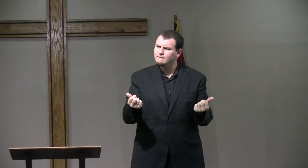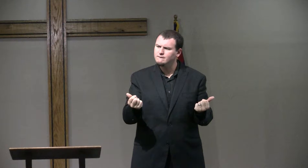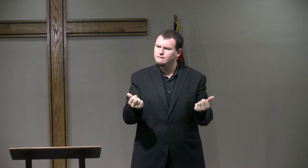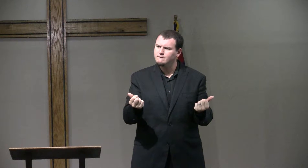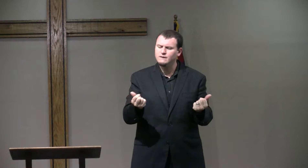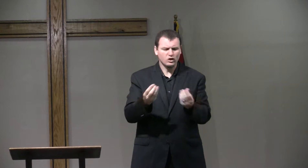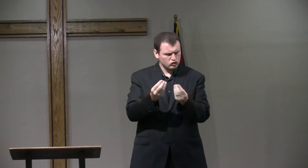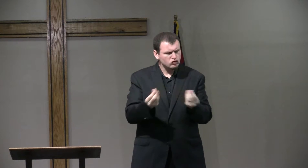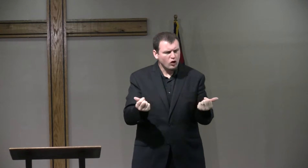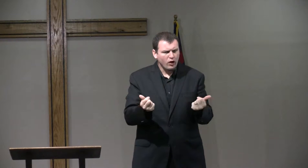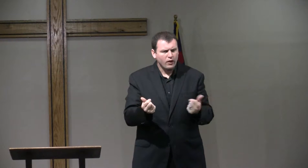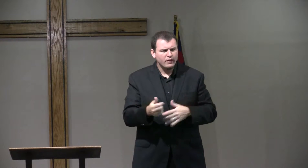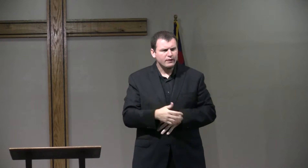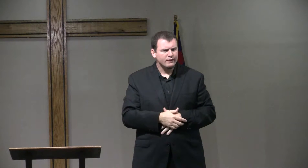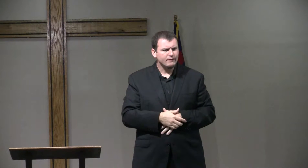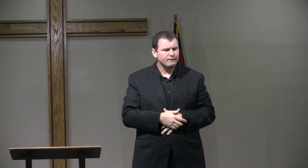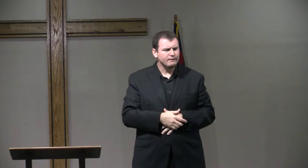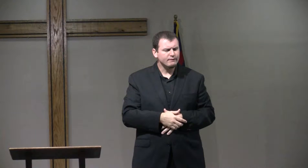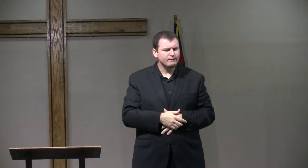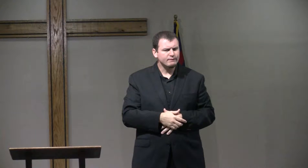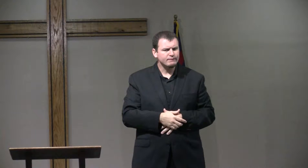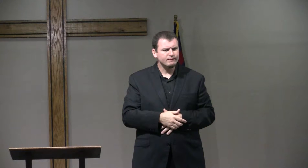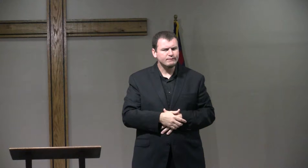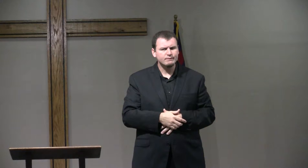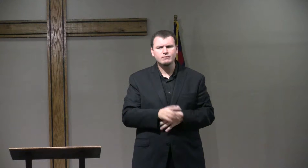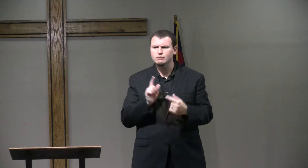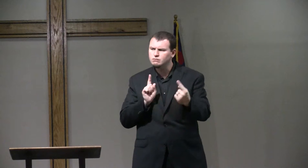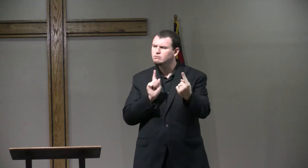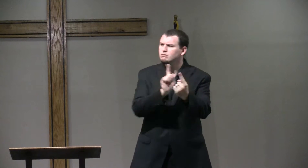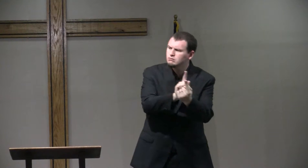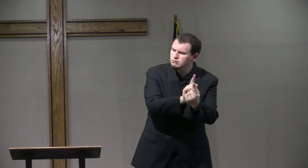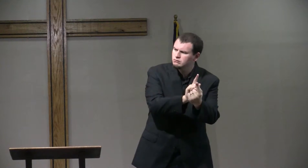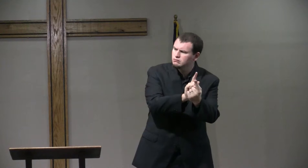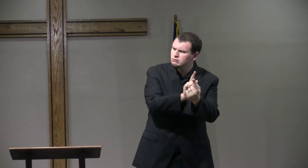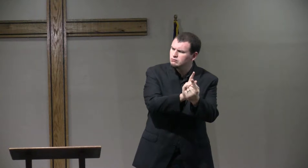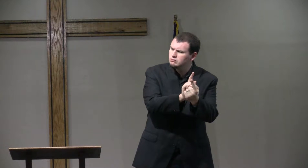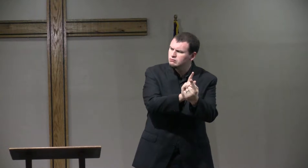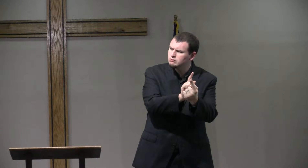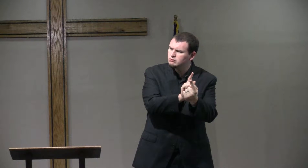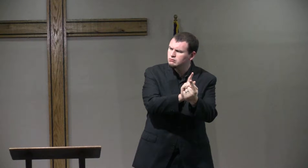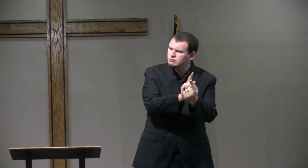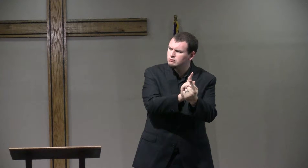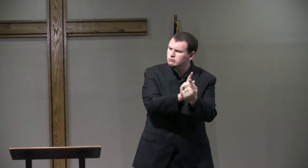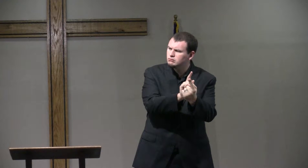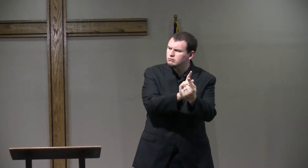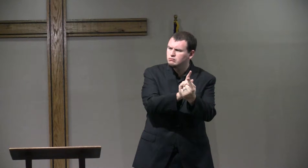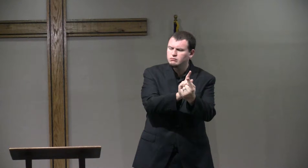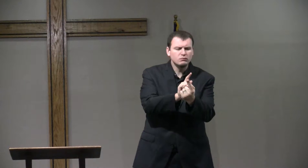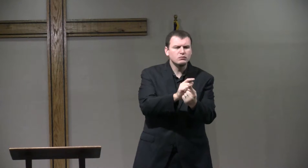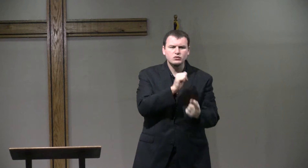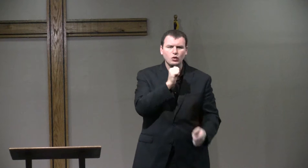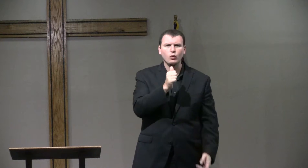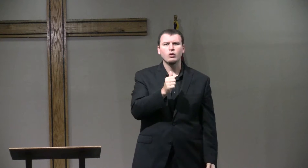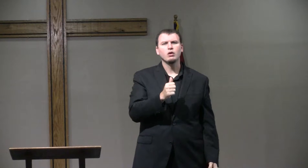when there's a problem between you and your brothers and sisters in Christ, solve it. Solve the problem. Approach